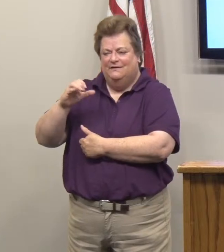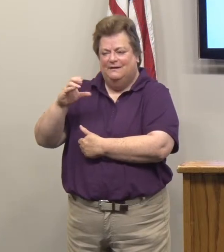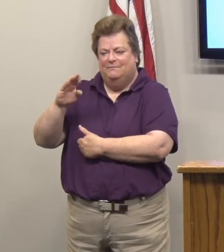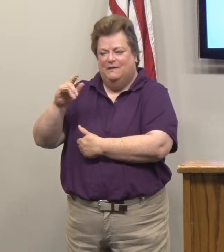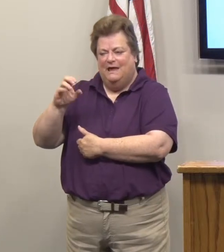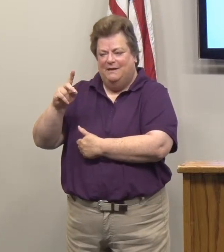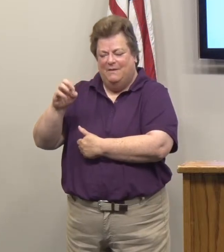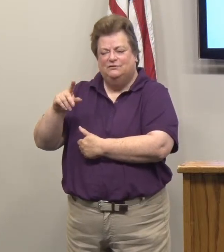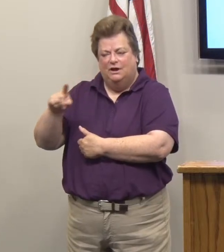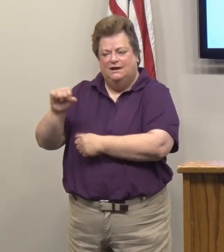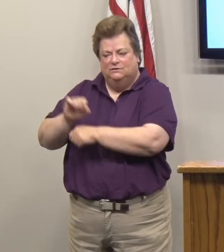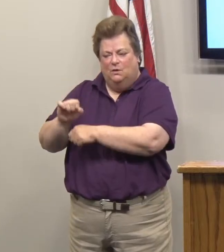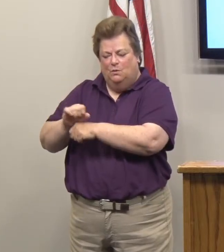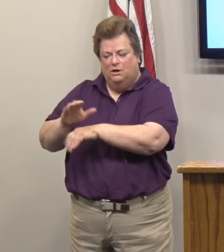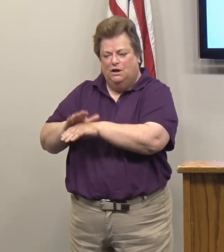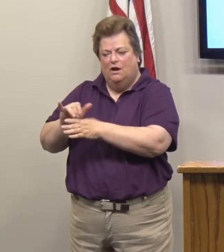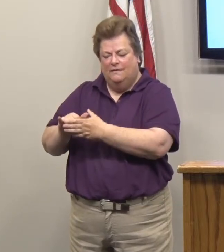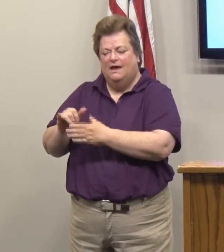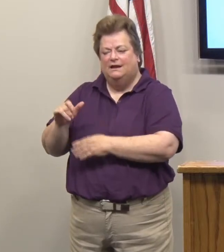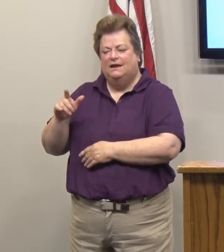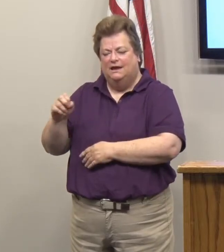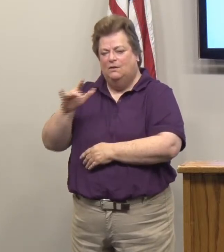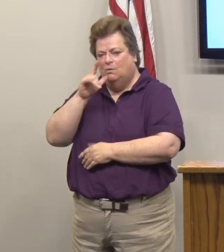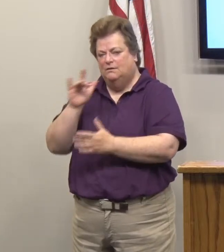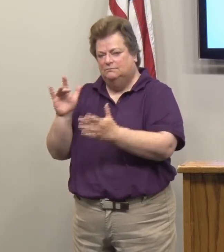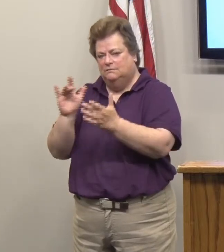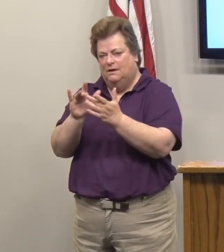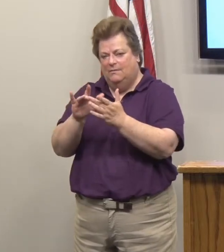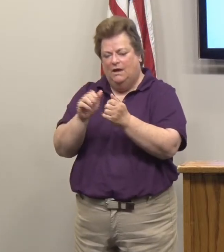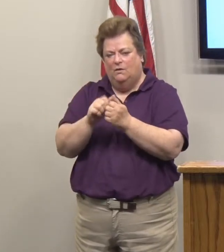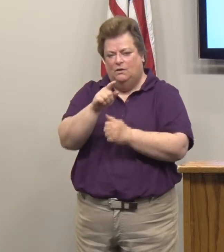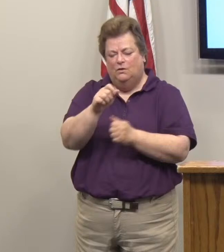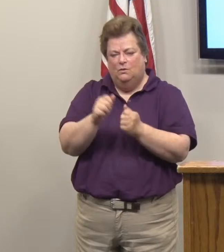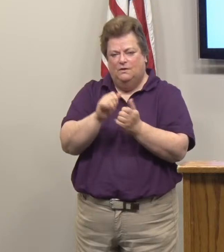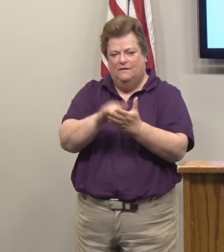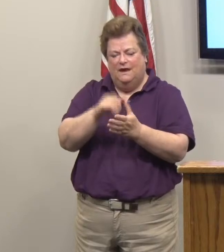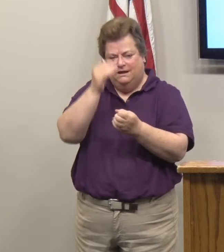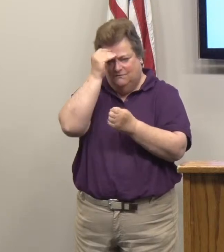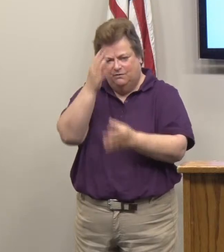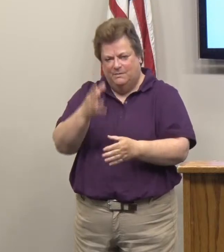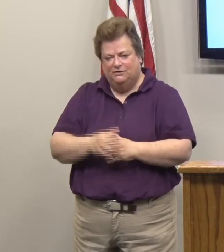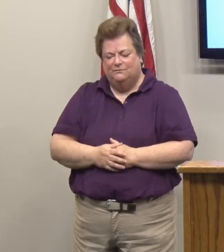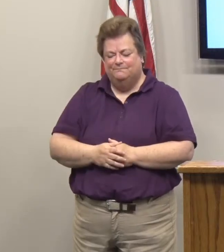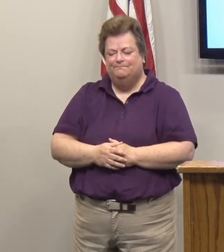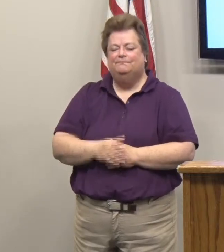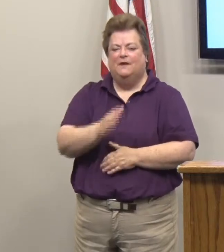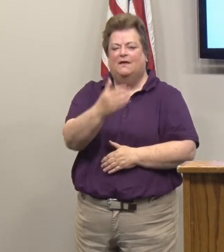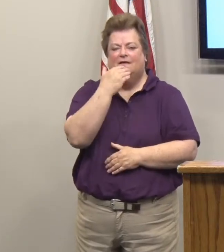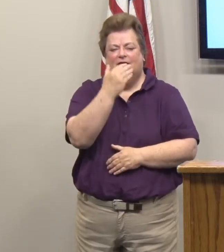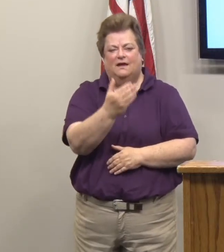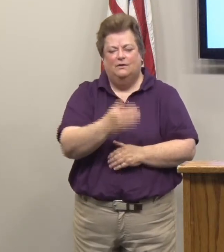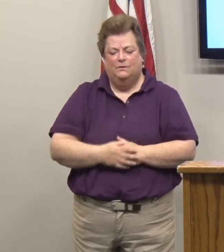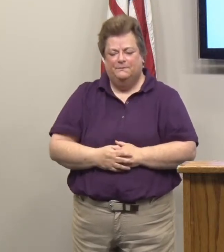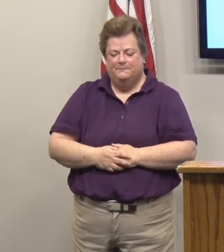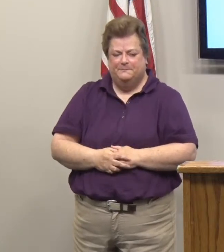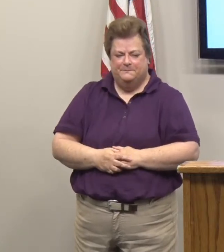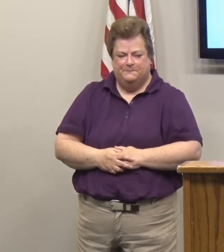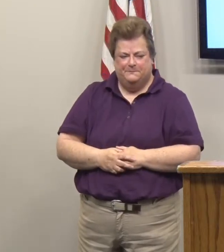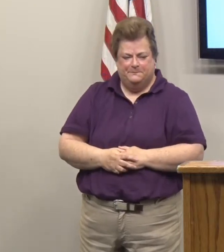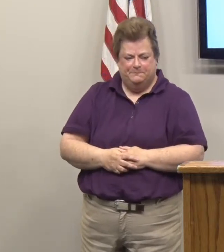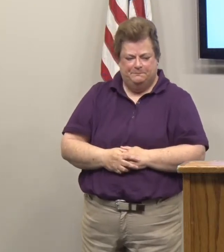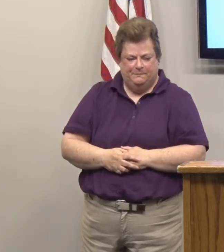city of needing a police force out every night? I don't have those figures in front of me. I know that Chief Bleimeister was trying to put those together for